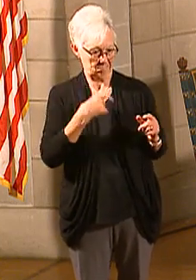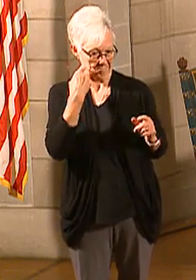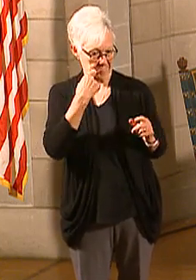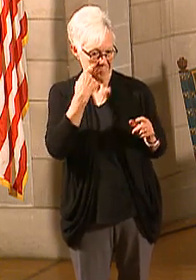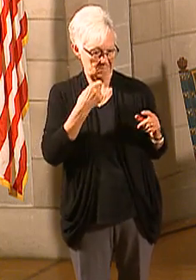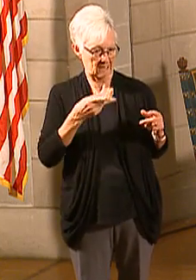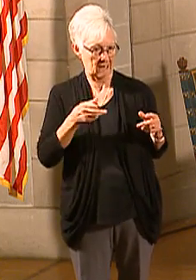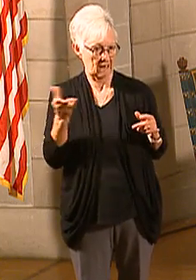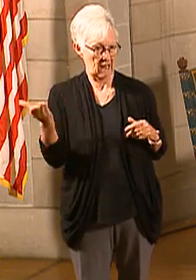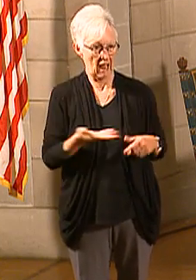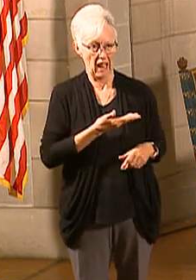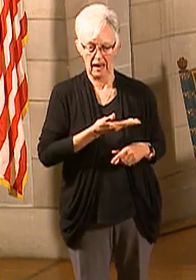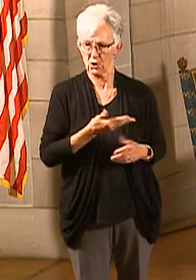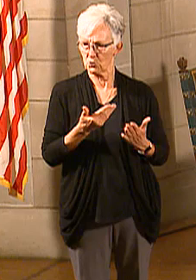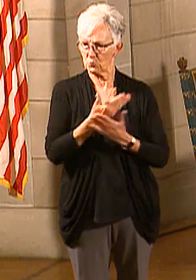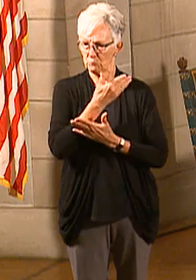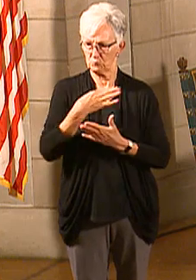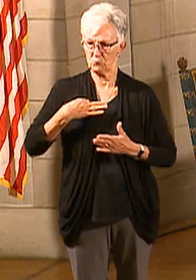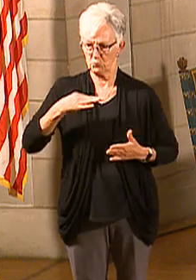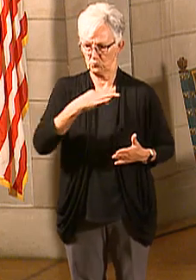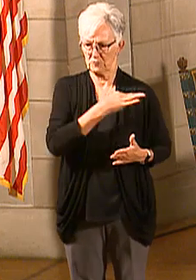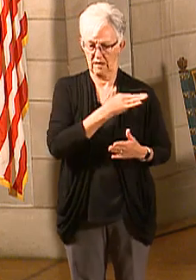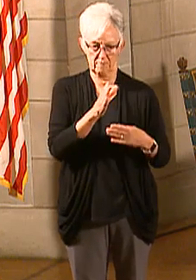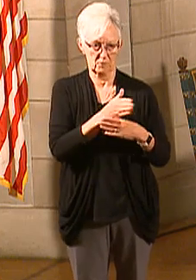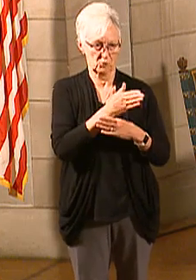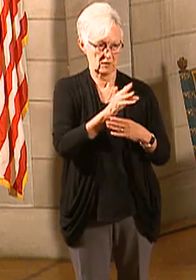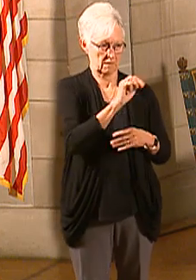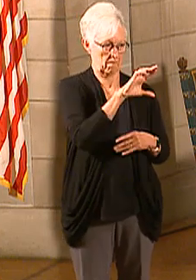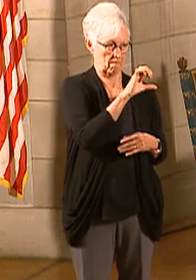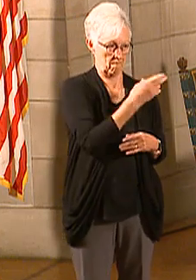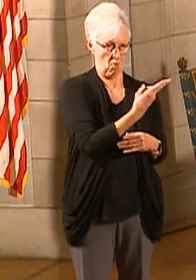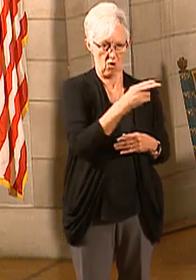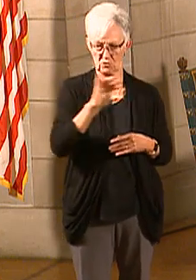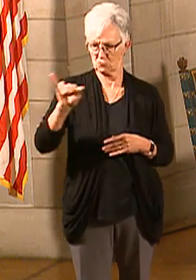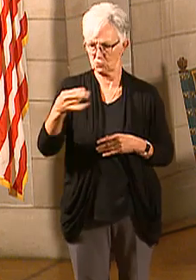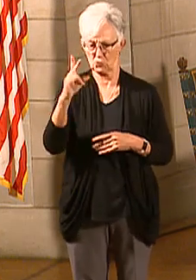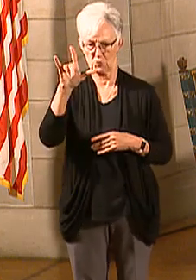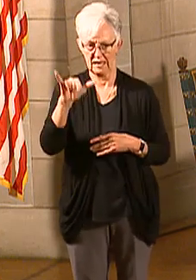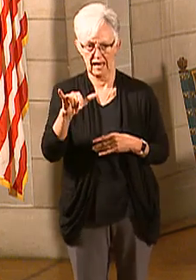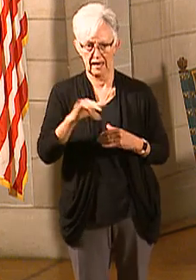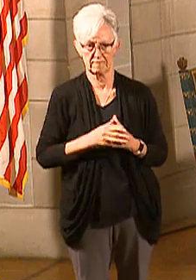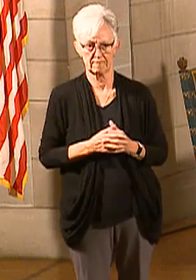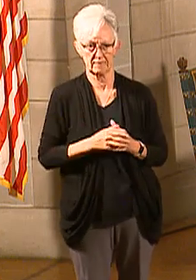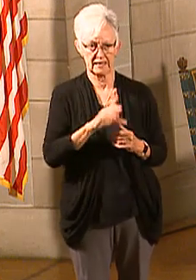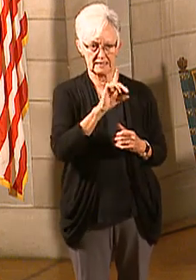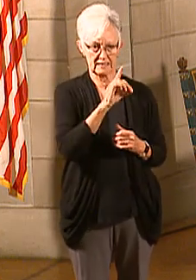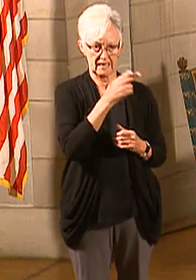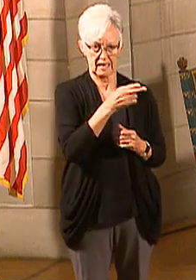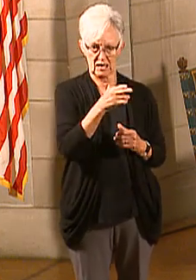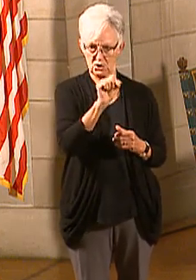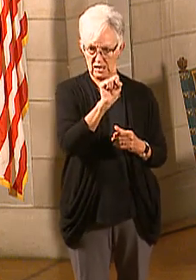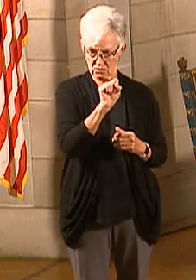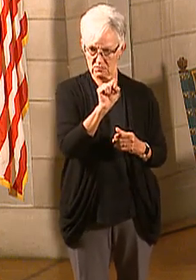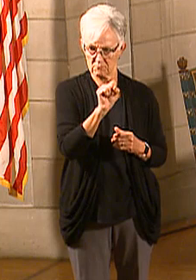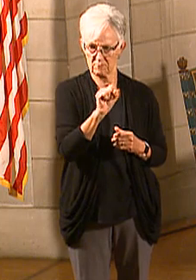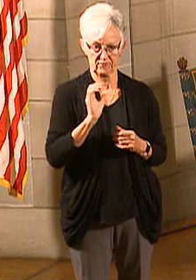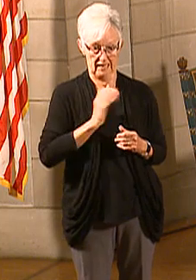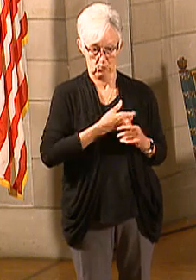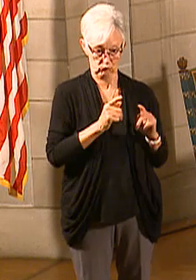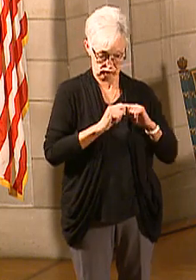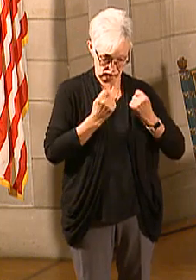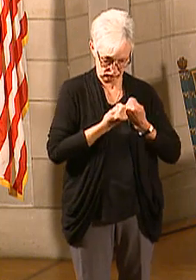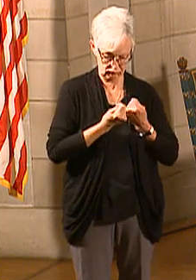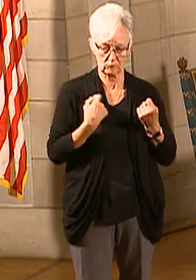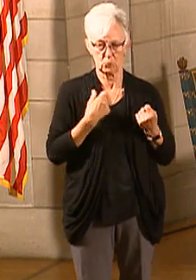just between the months of March and July of this year. The DHHS Human Resources team is implementing